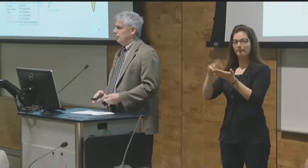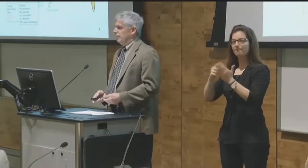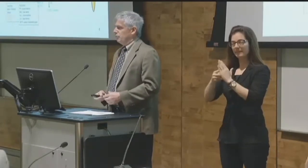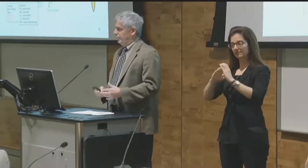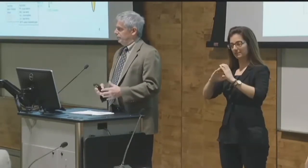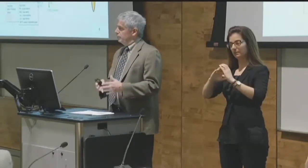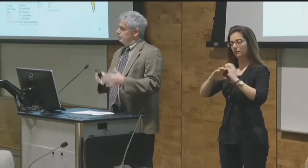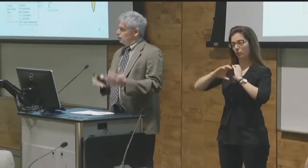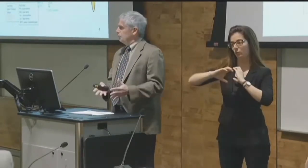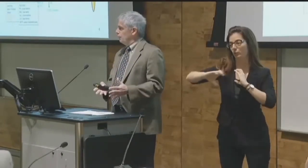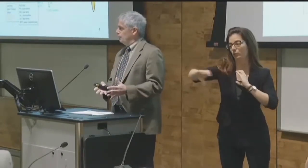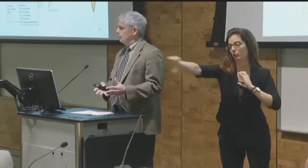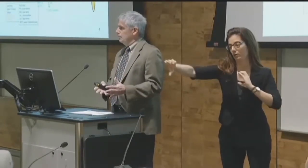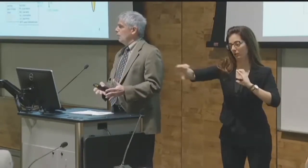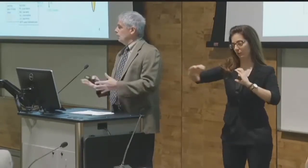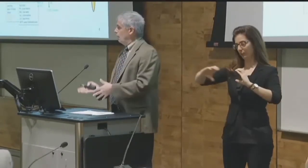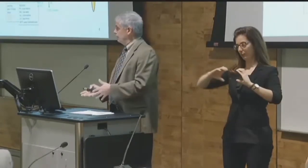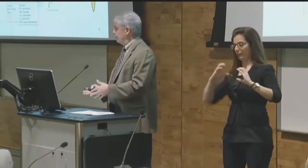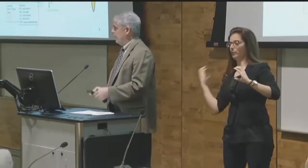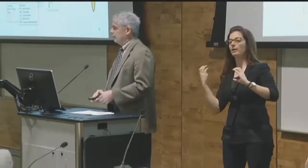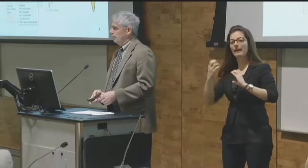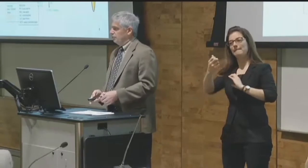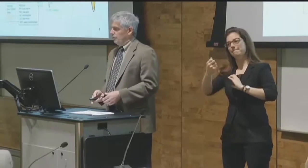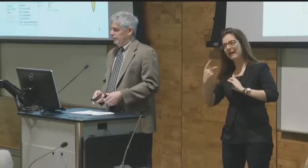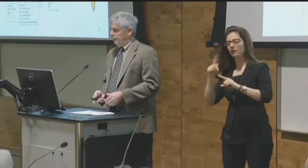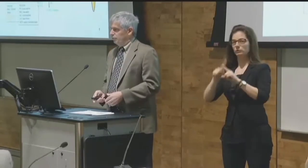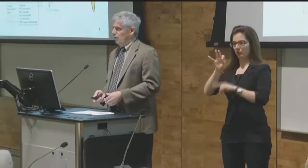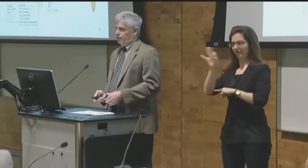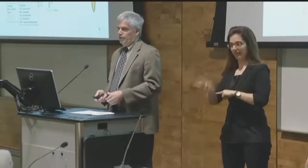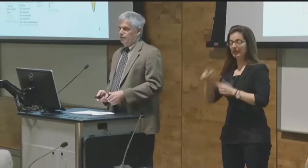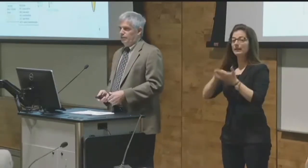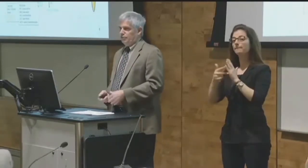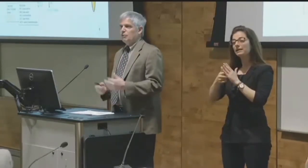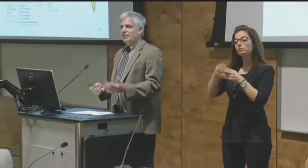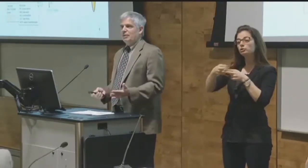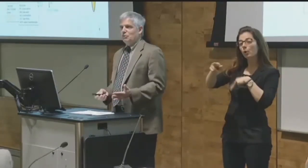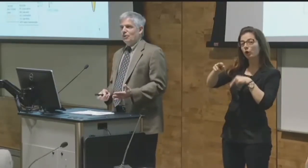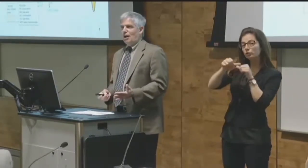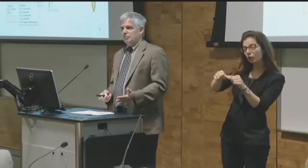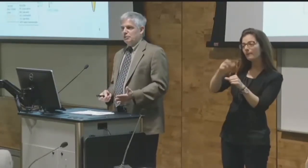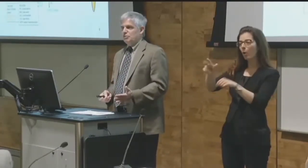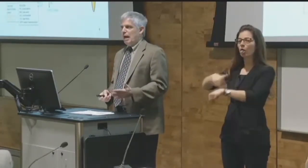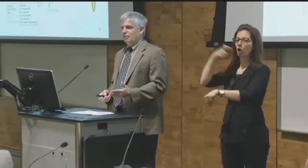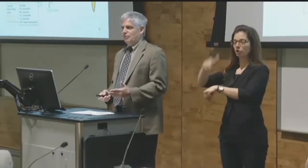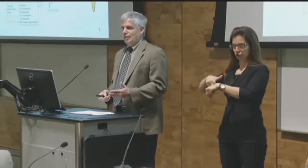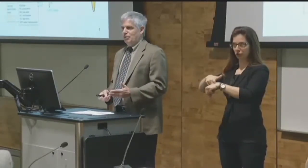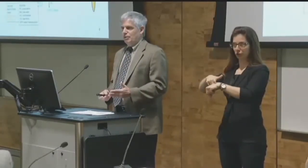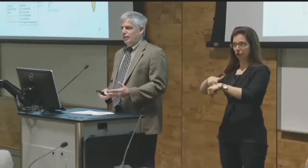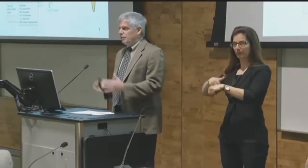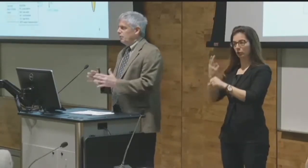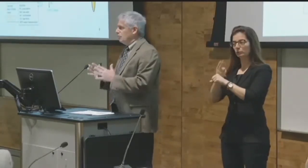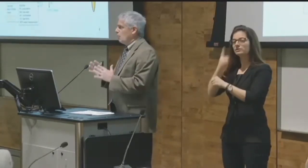back to Flint for either short-term or long-term access to Great Lakes Water. So the Great Lakes Water option was back on the